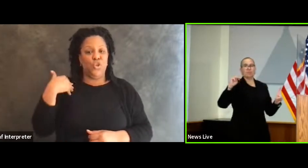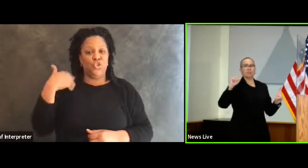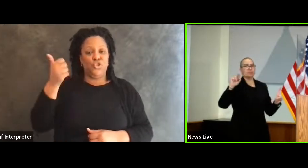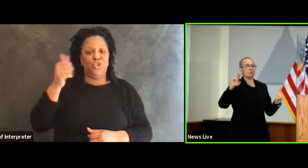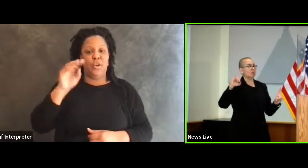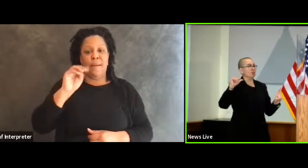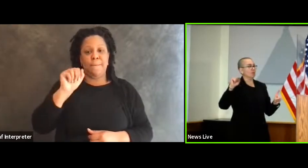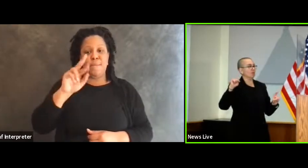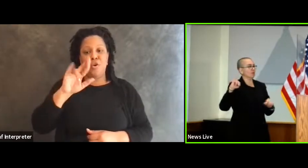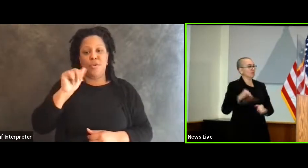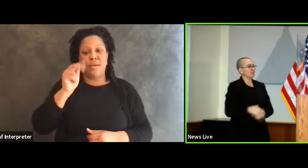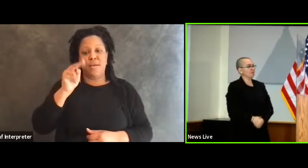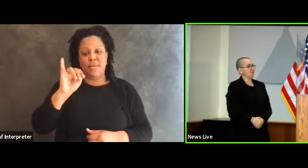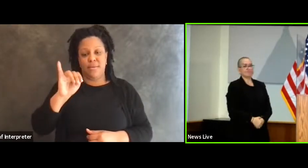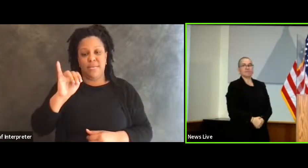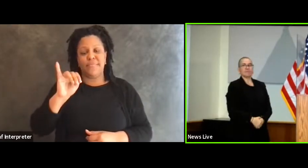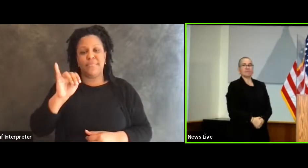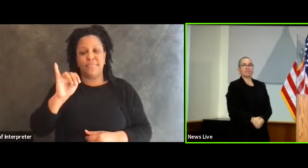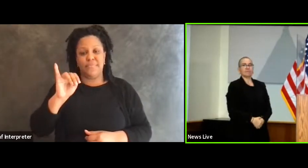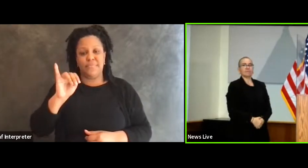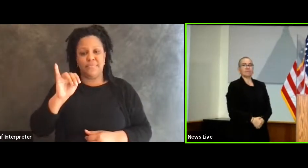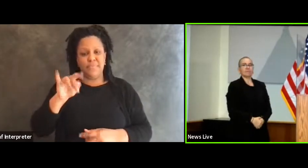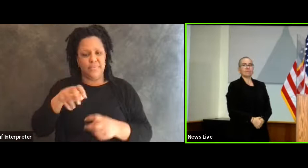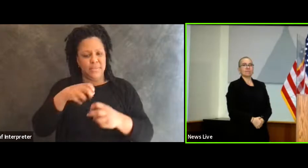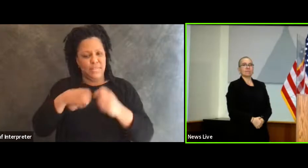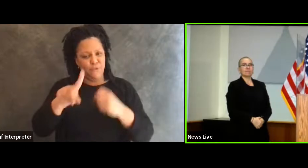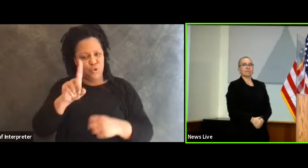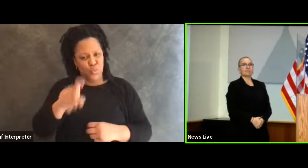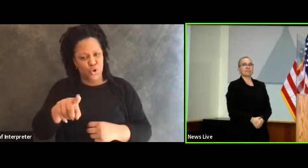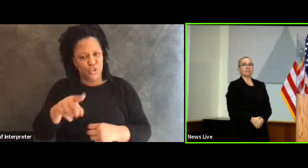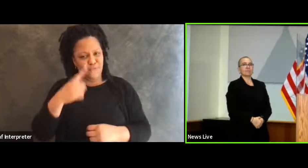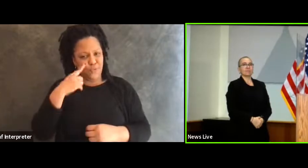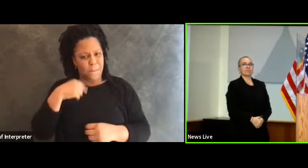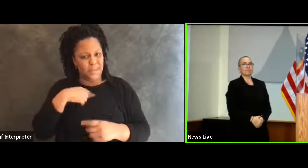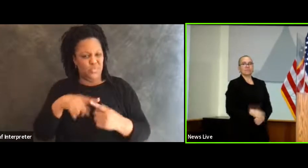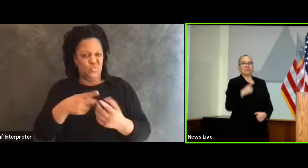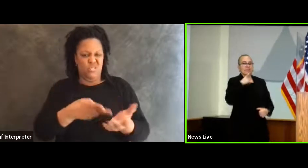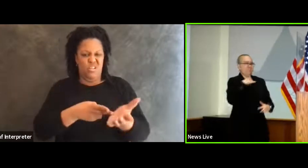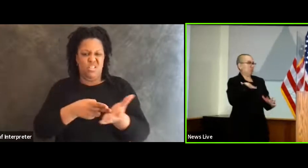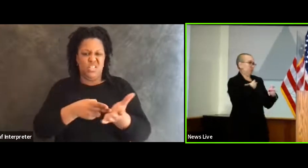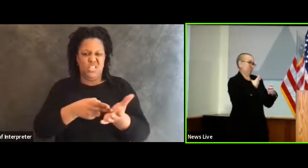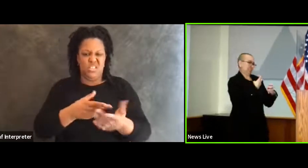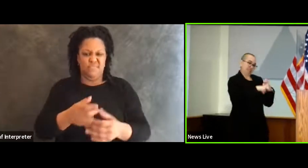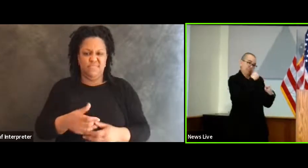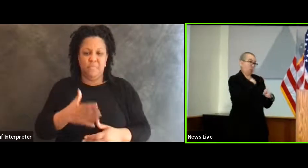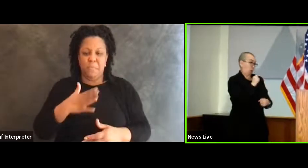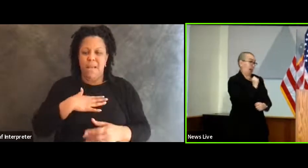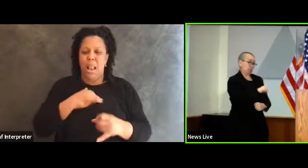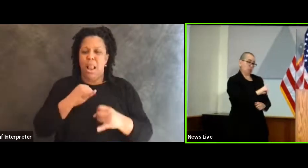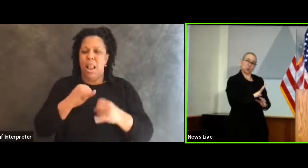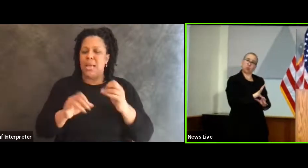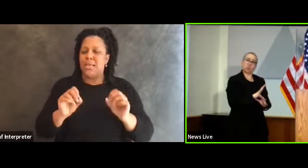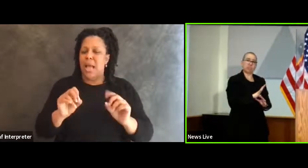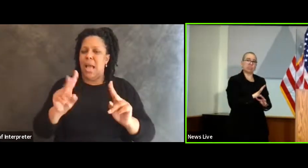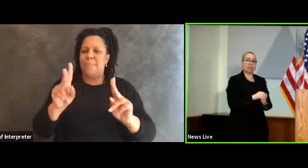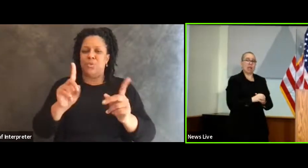This will be a difficult question actually for me, but it's possibly my last opportunity, so I feel compelled to ask it.